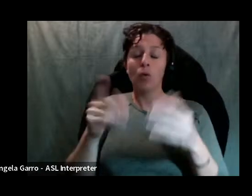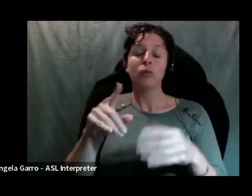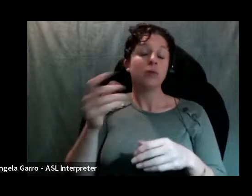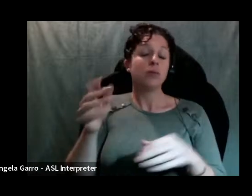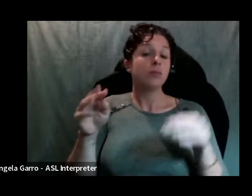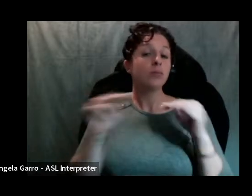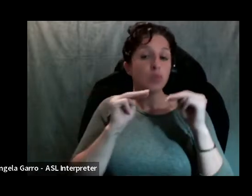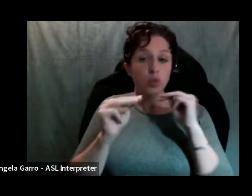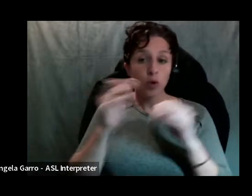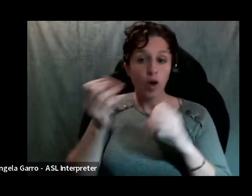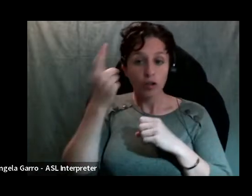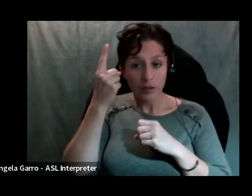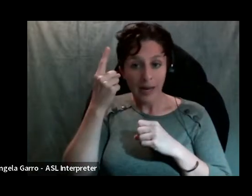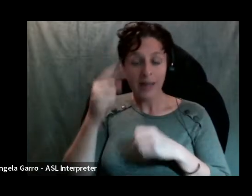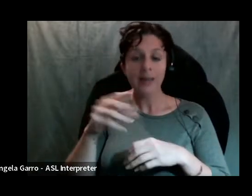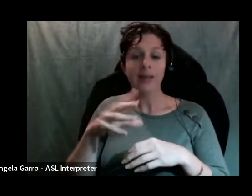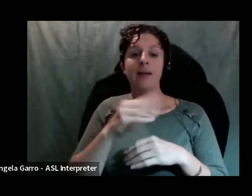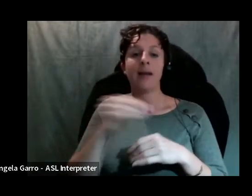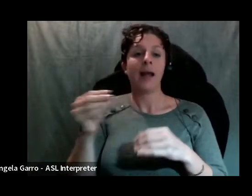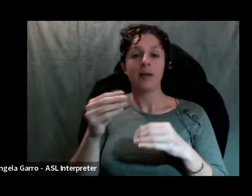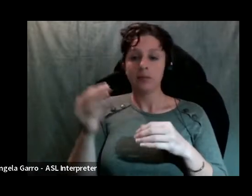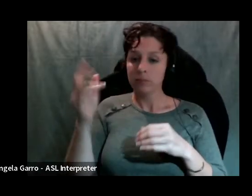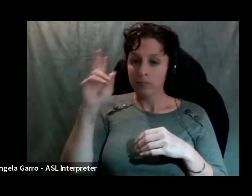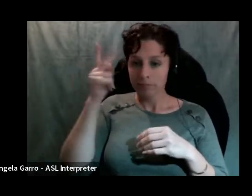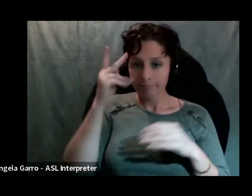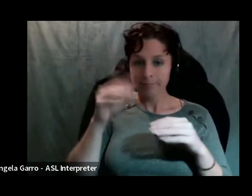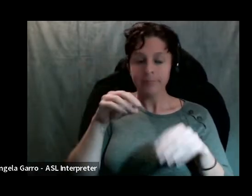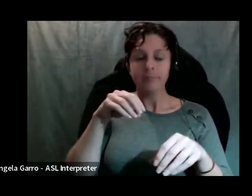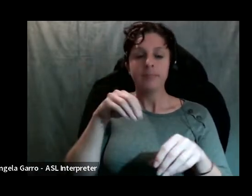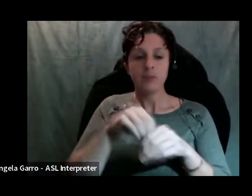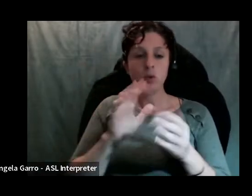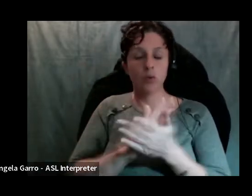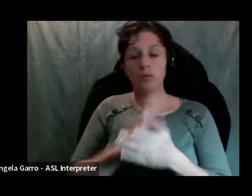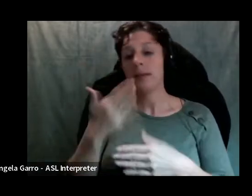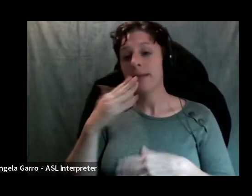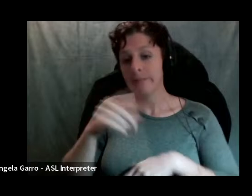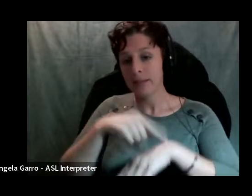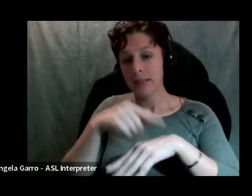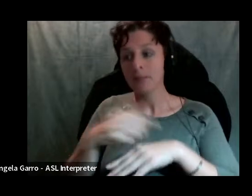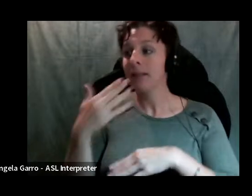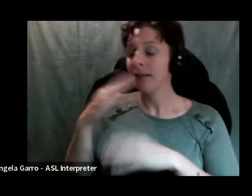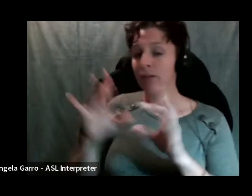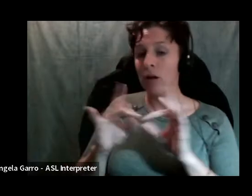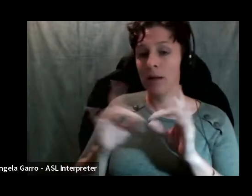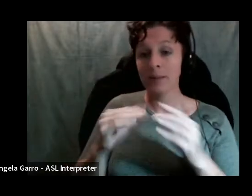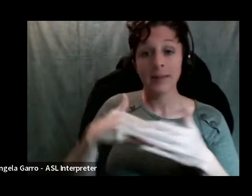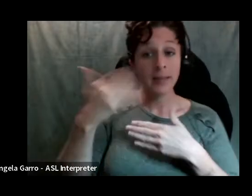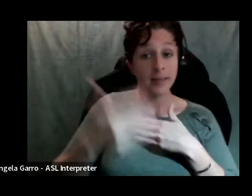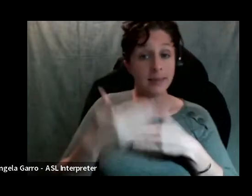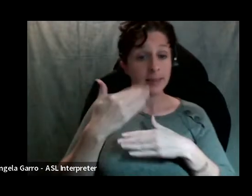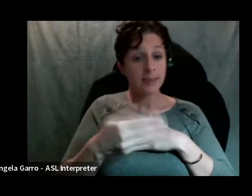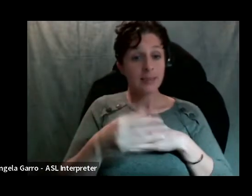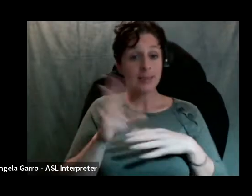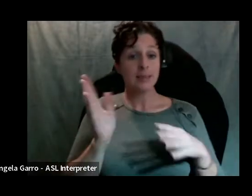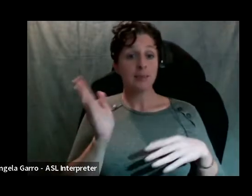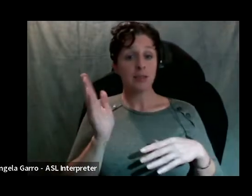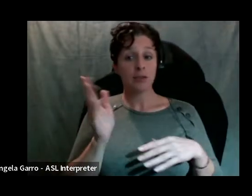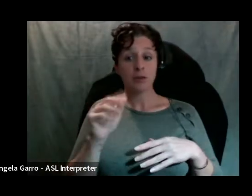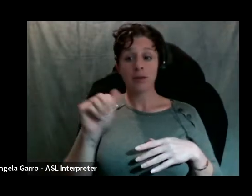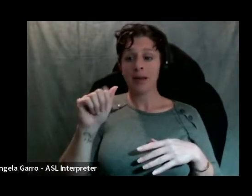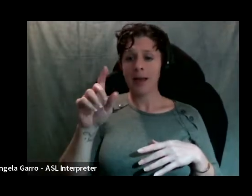politics in our schools. Thank you so much for your time. Thank you for your comment. Next speaker, please. Adam